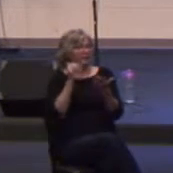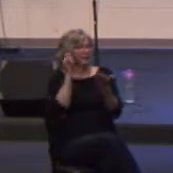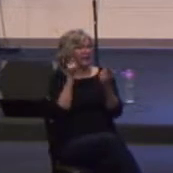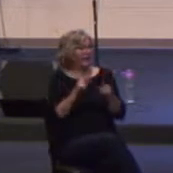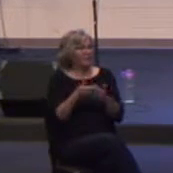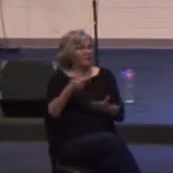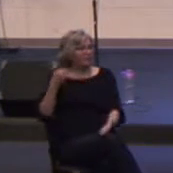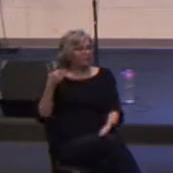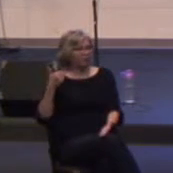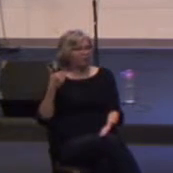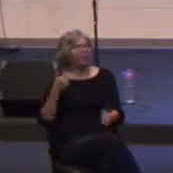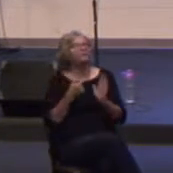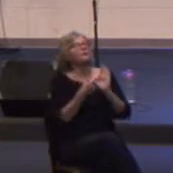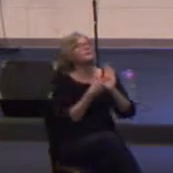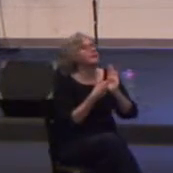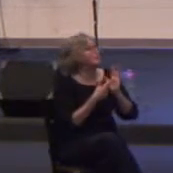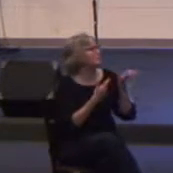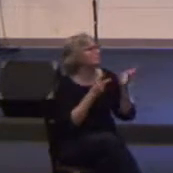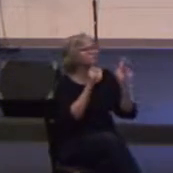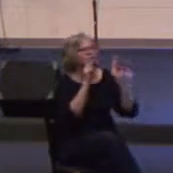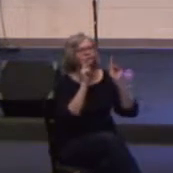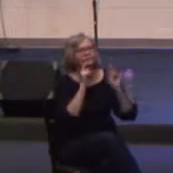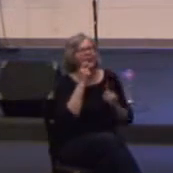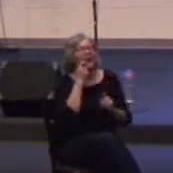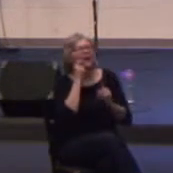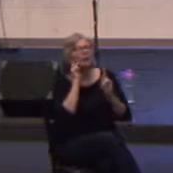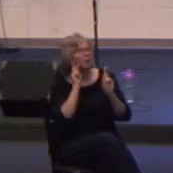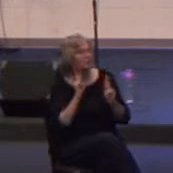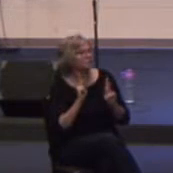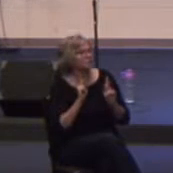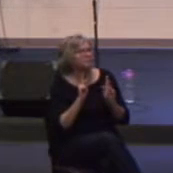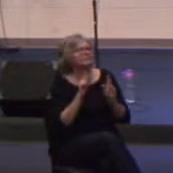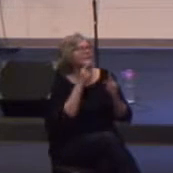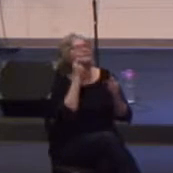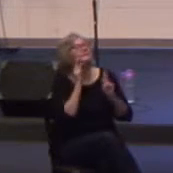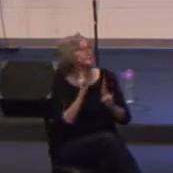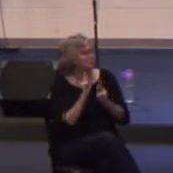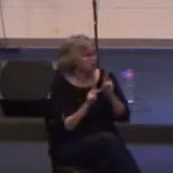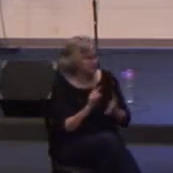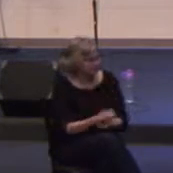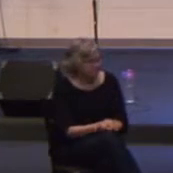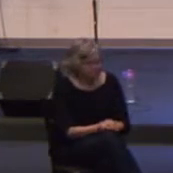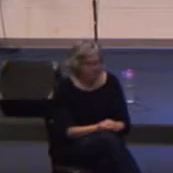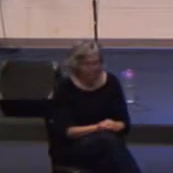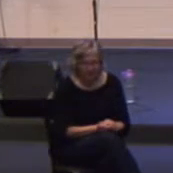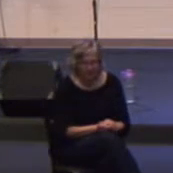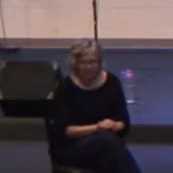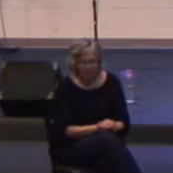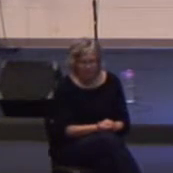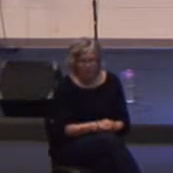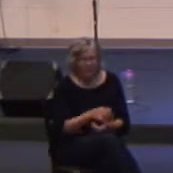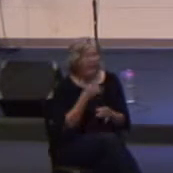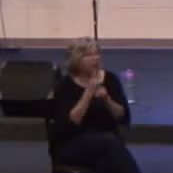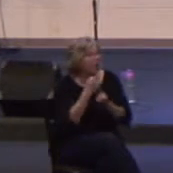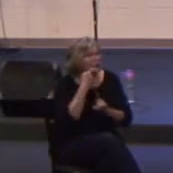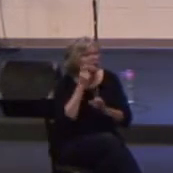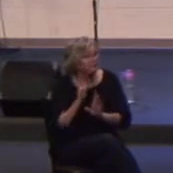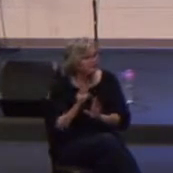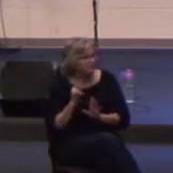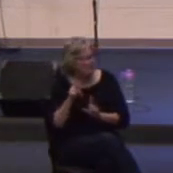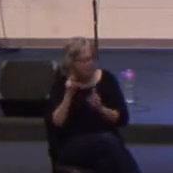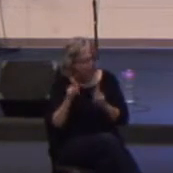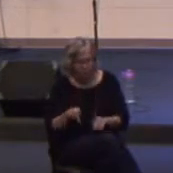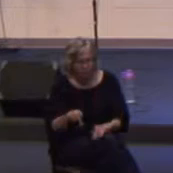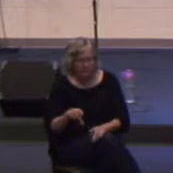somebody who struggles with an addiction, maybe you've known an alcoholic, and you know that, maybe as an alcoholic, they had generation after generation after generation